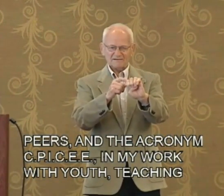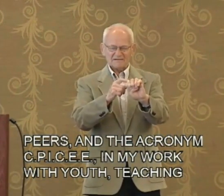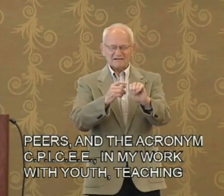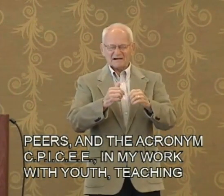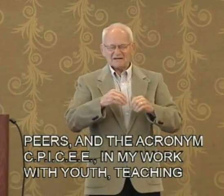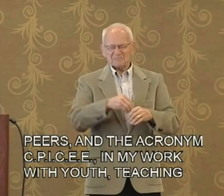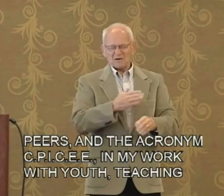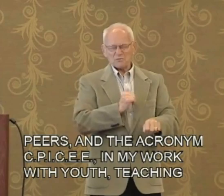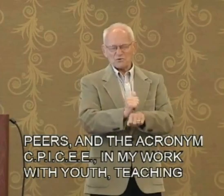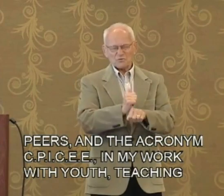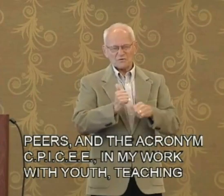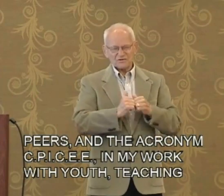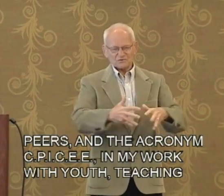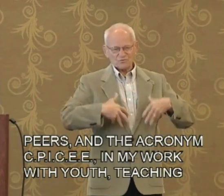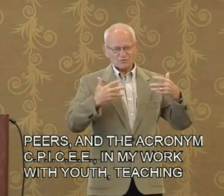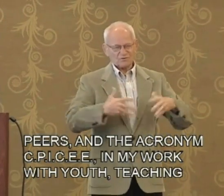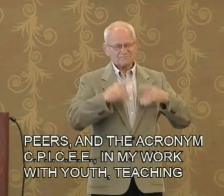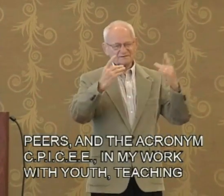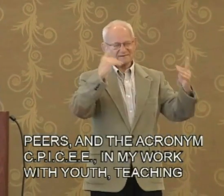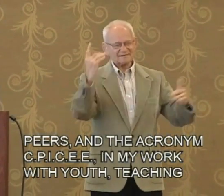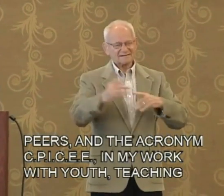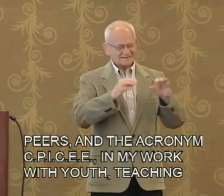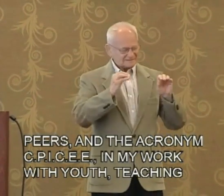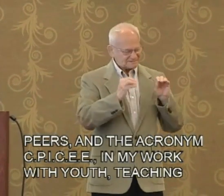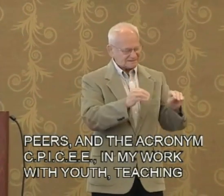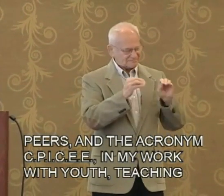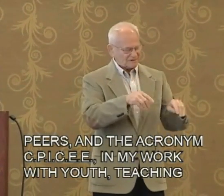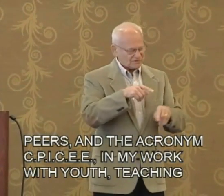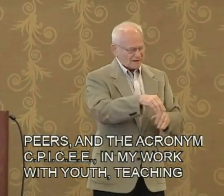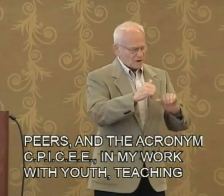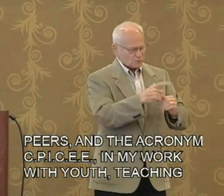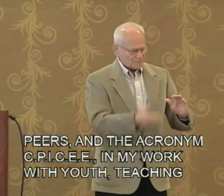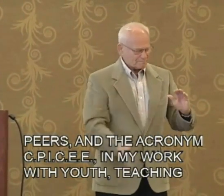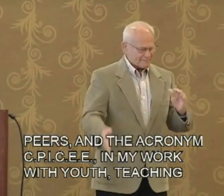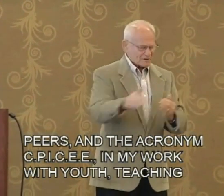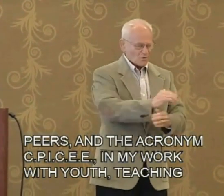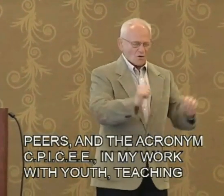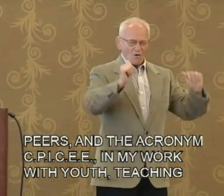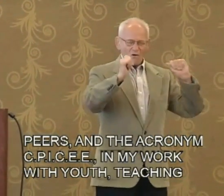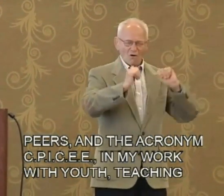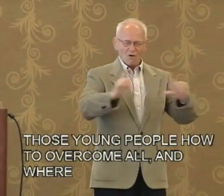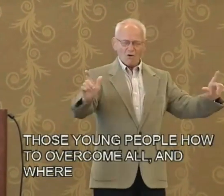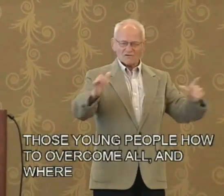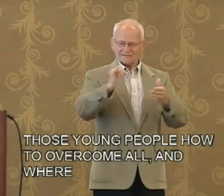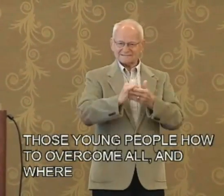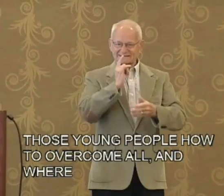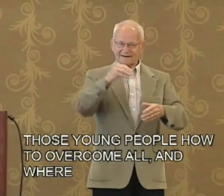E, in my work with youth, teaching those young people how to overcome